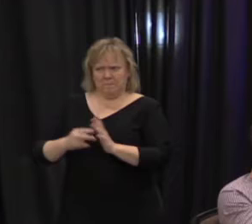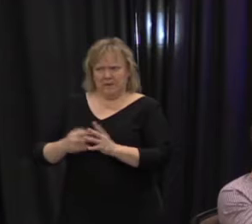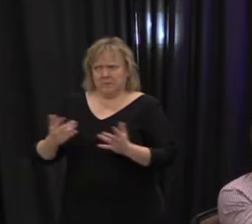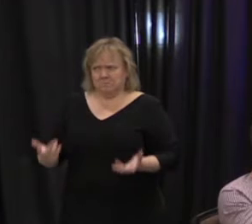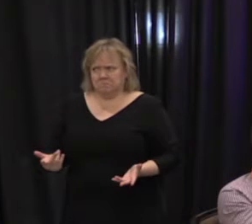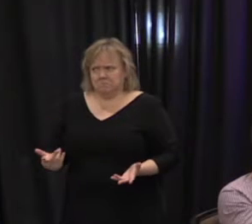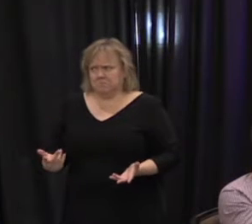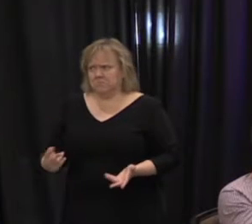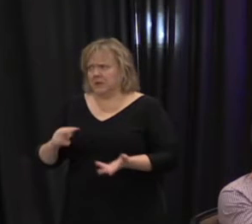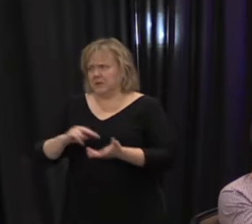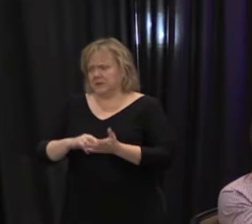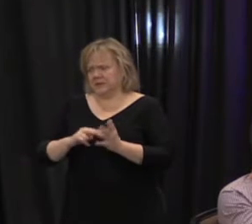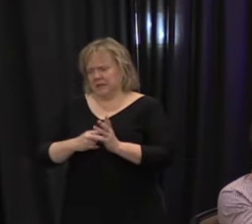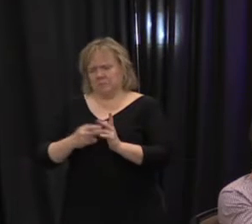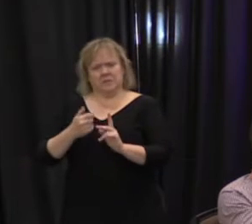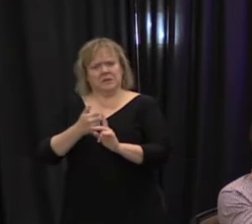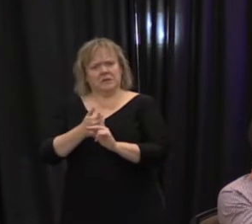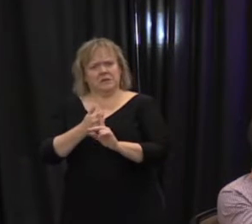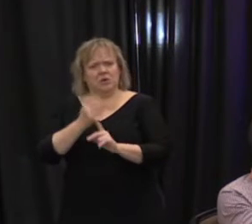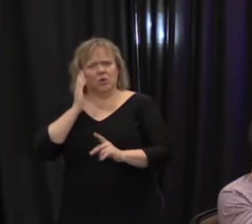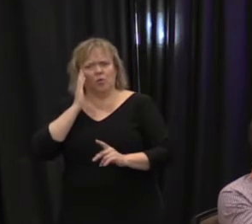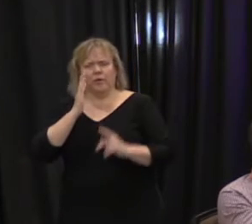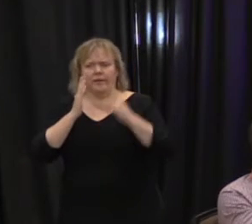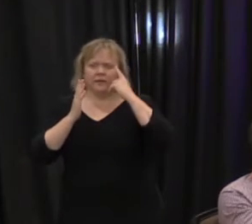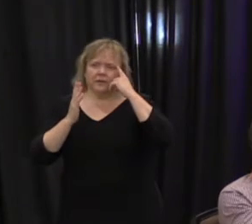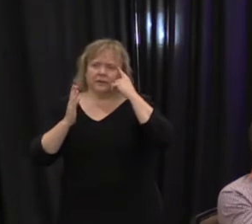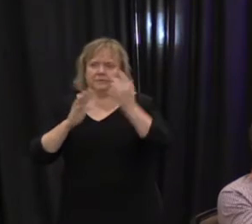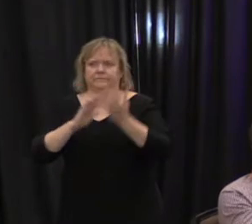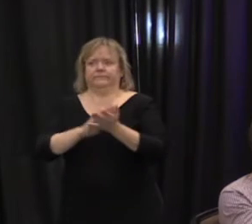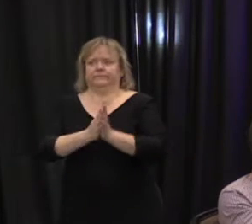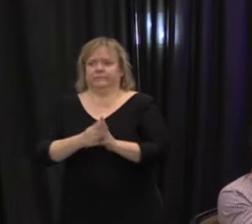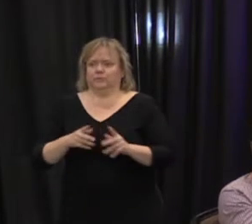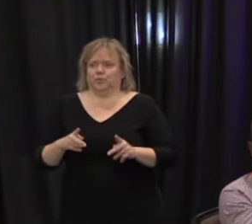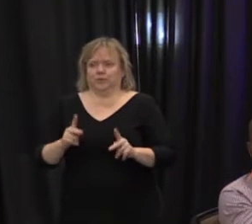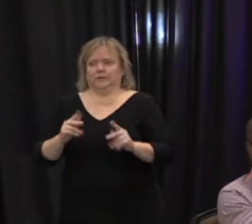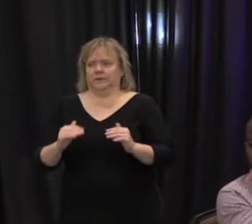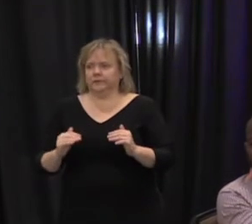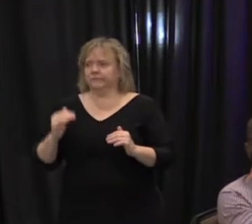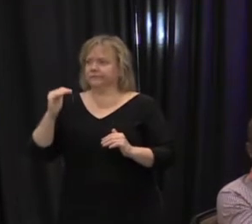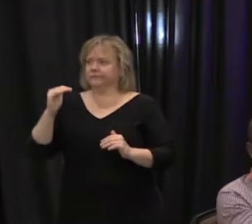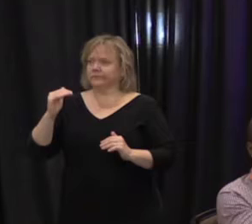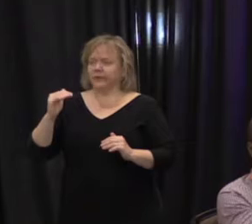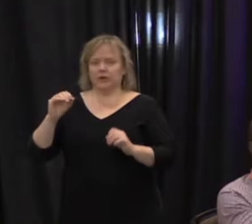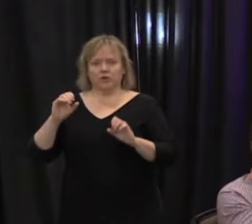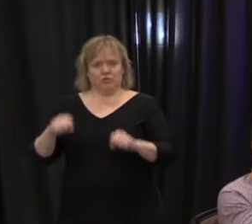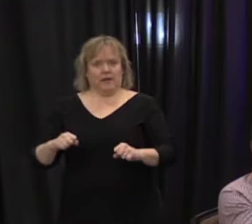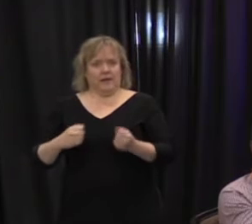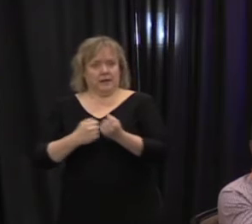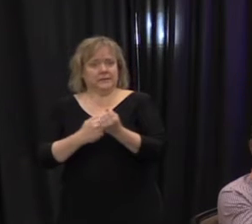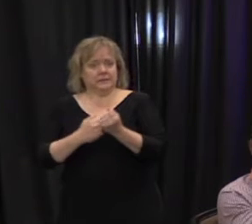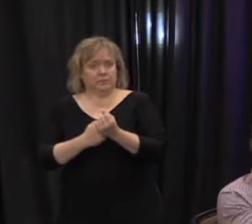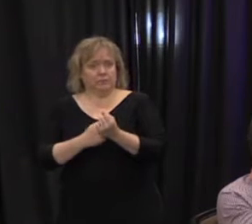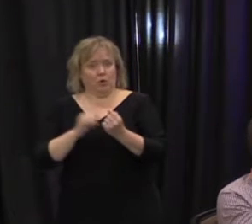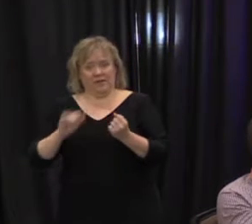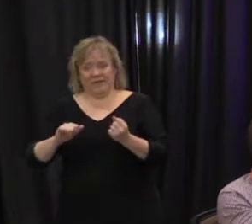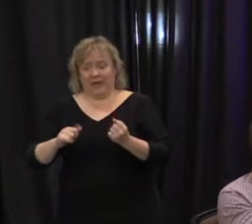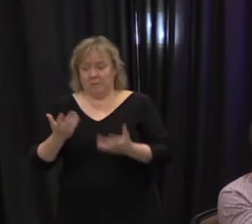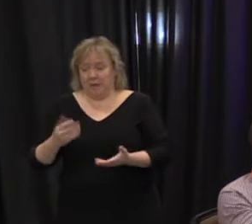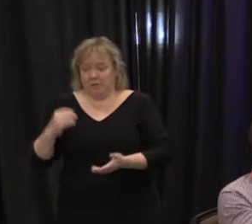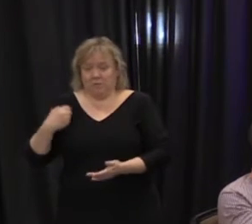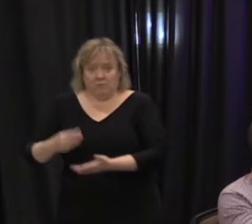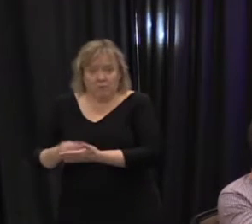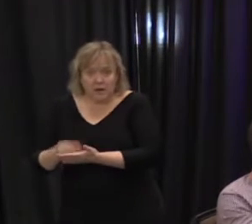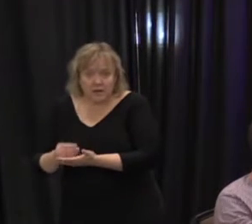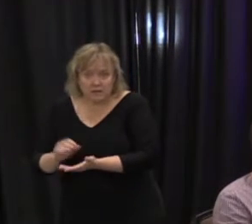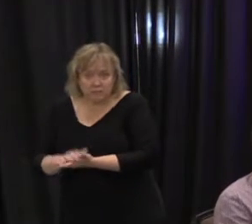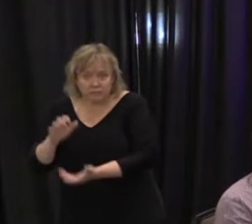that mean that, you know, you're going to be able to leverage your privilege in some way, shape, or form to really support folks on the ground? Does that